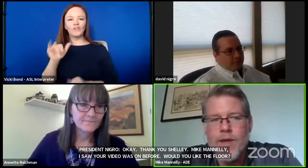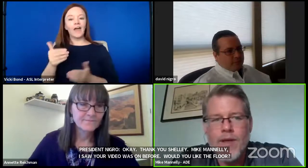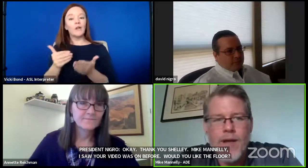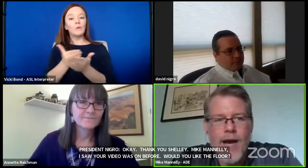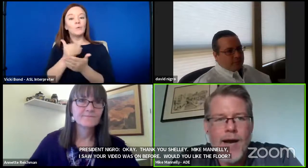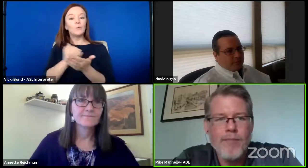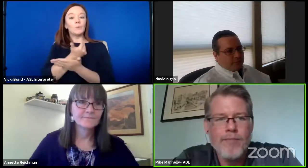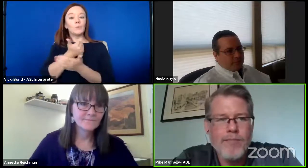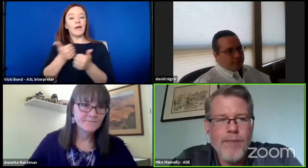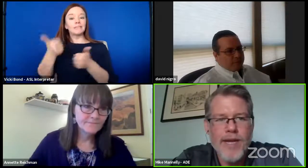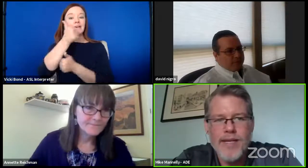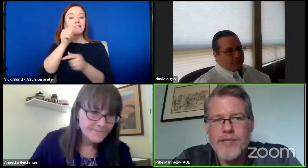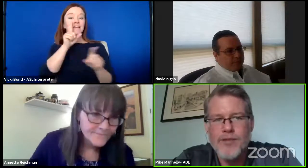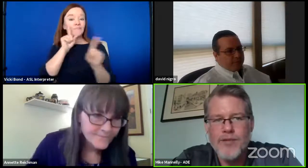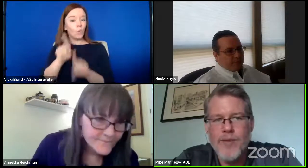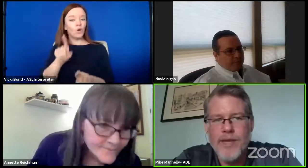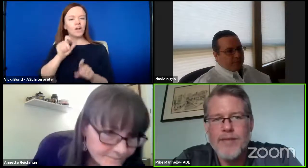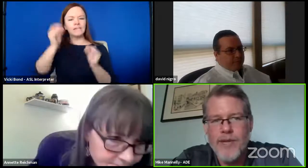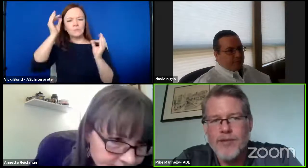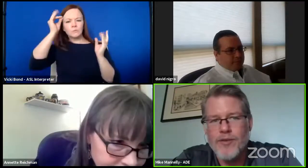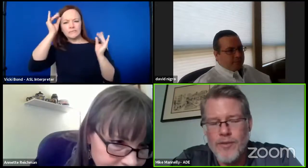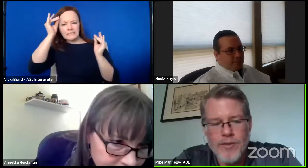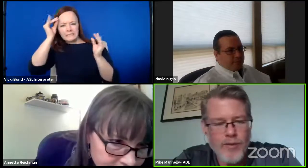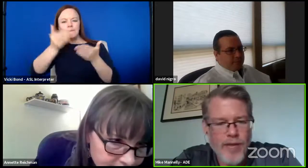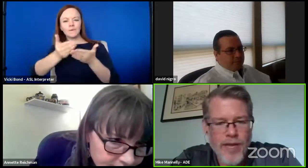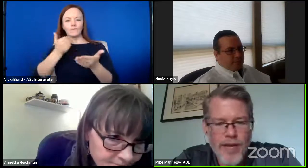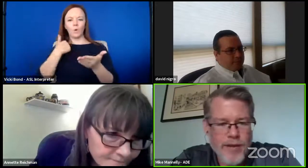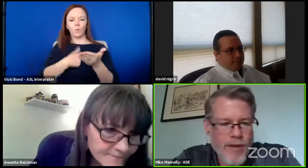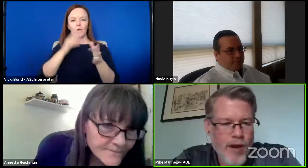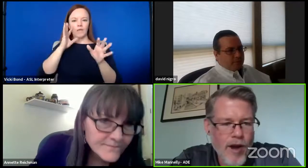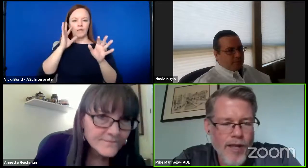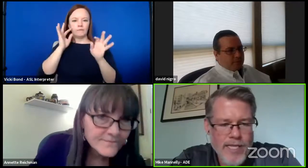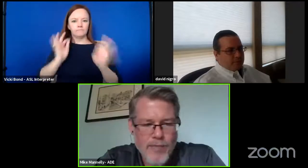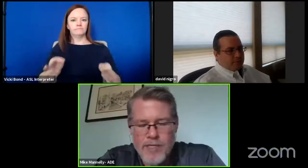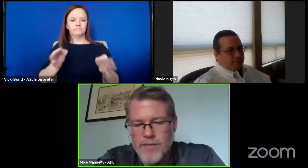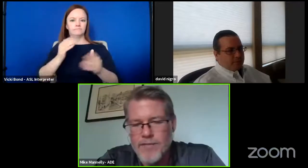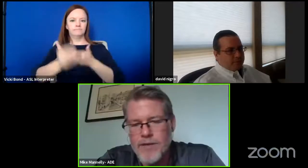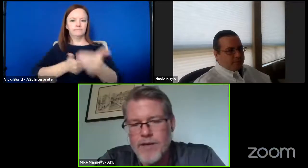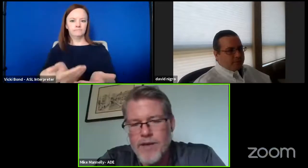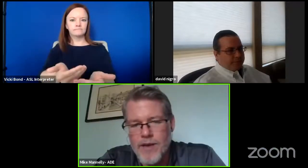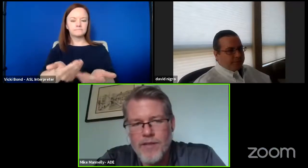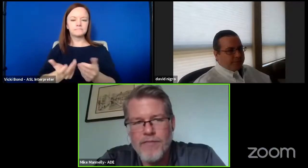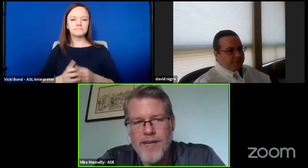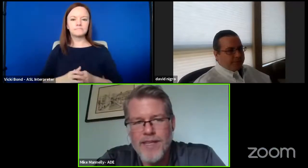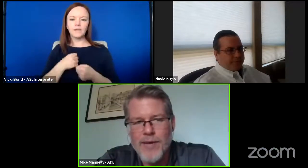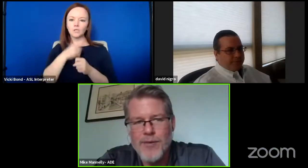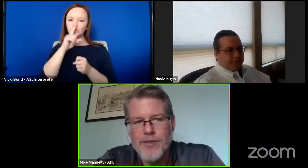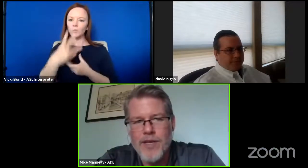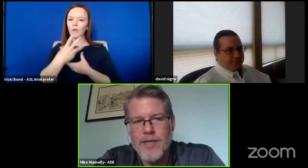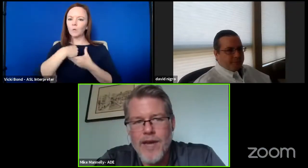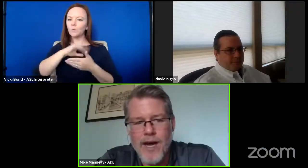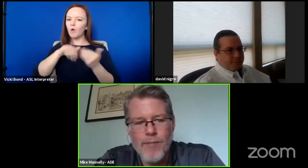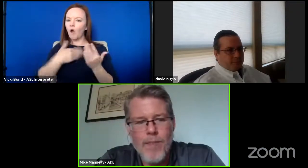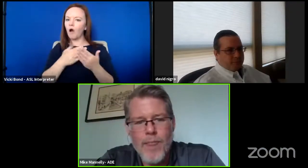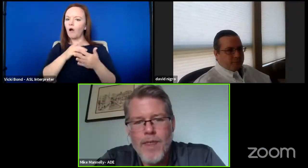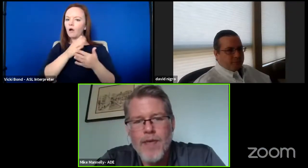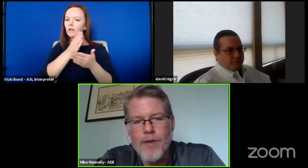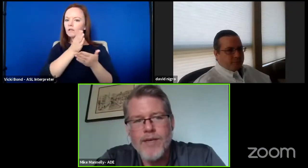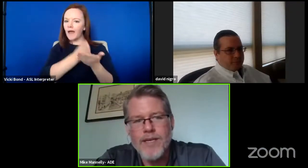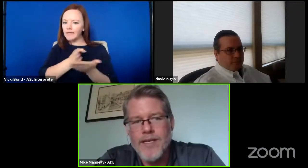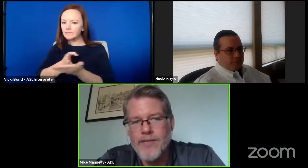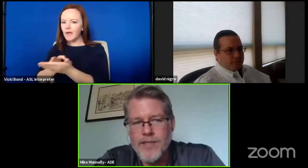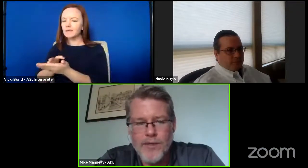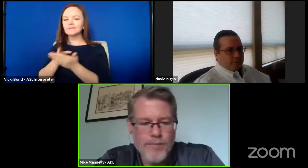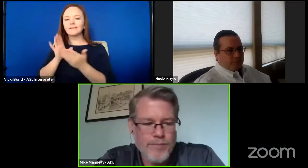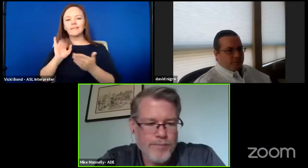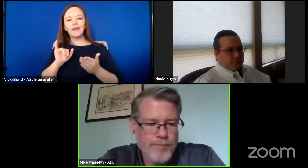before any decisions are made, to make sure that we're looking at all aspects of the fine language that